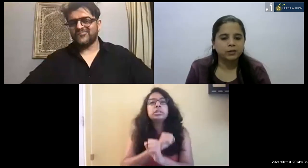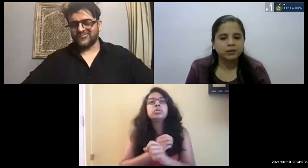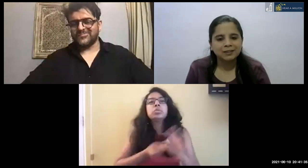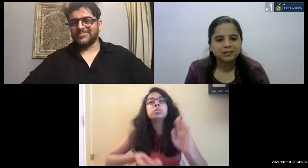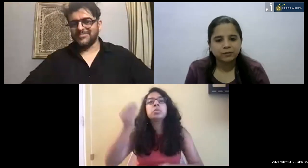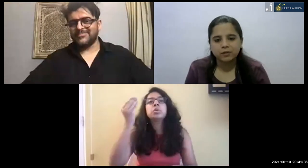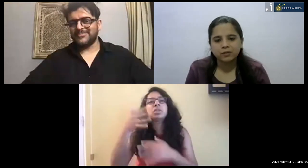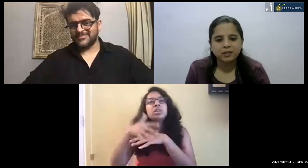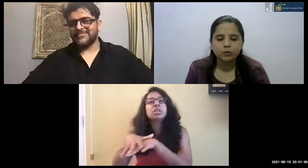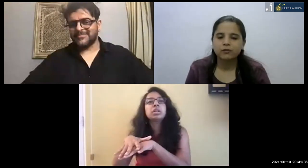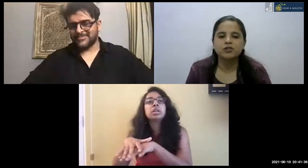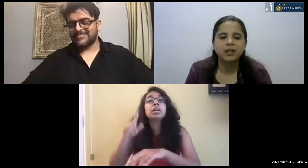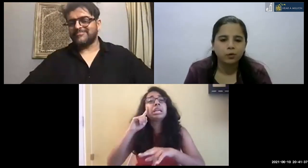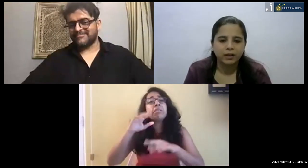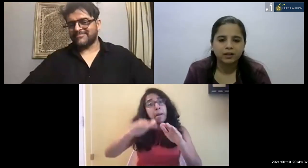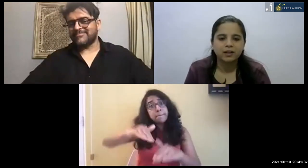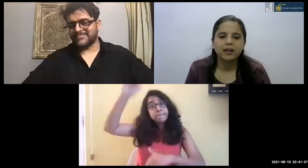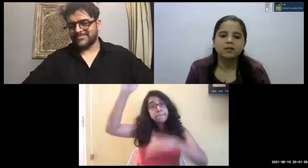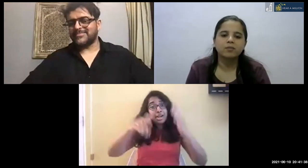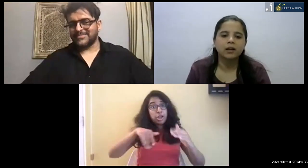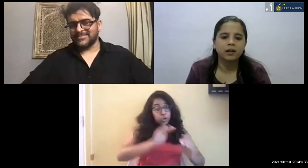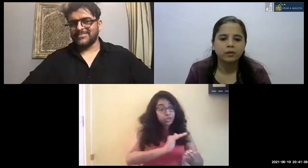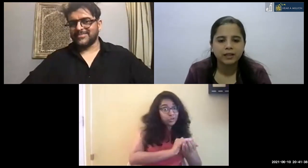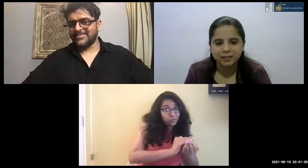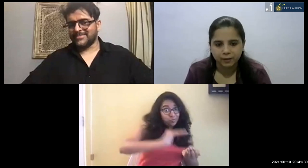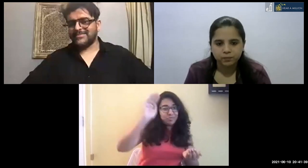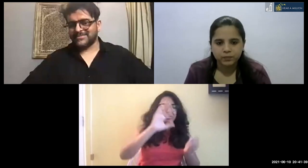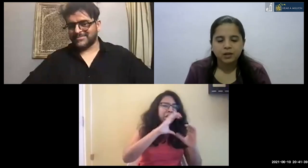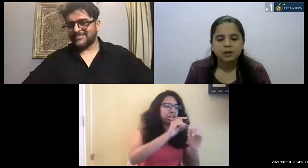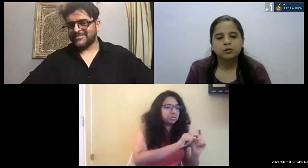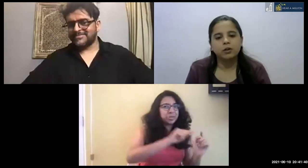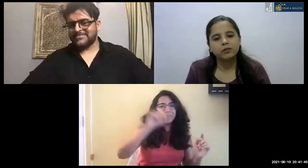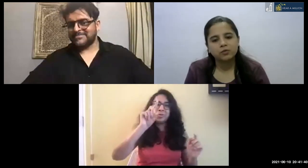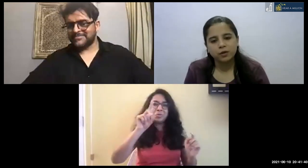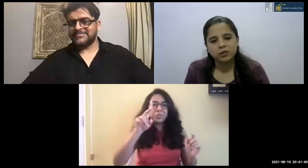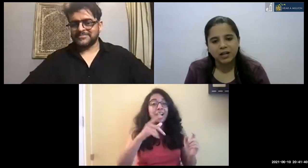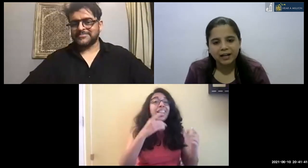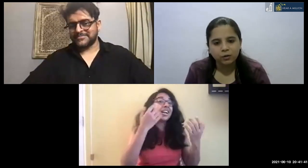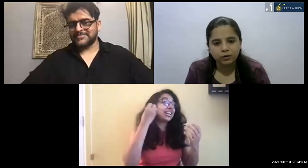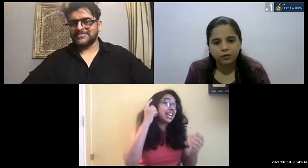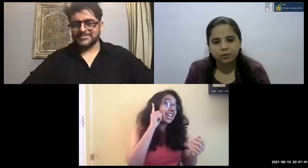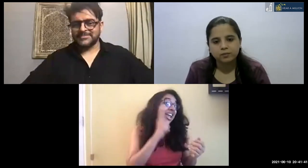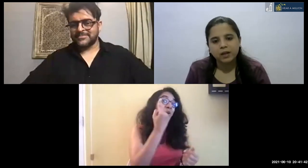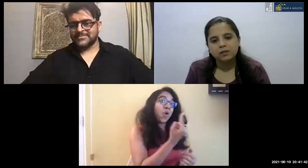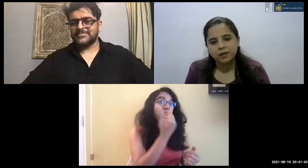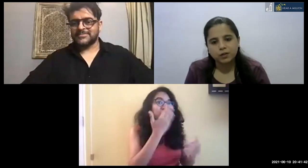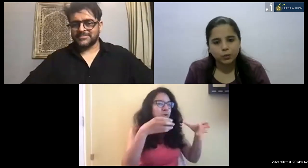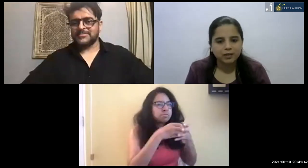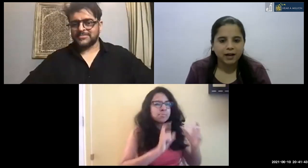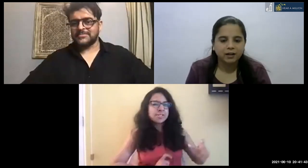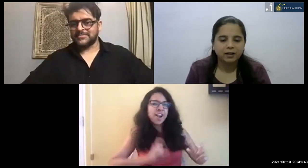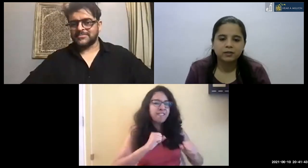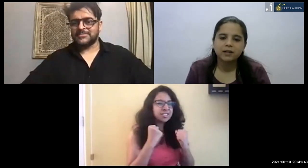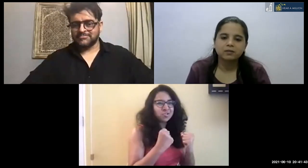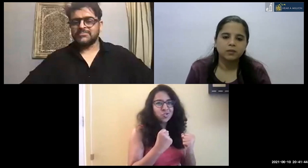but for the girls, everyone would say you have to just keep quiet and they can't mingle around easily. So if this from the childhood, from 1st to